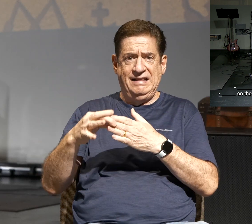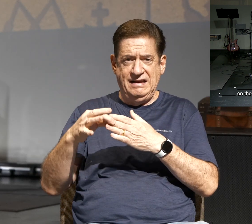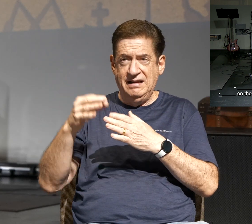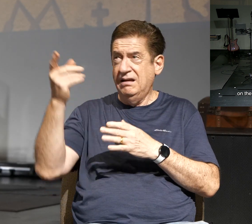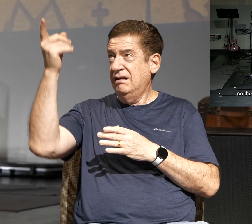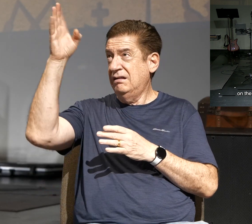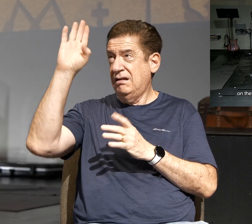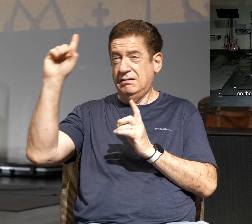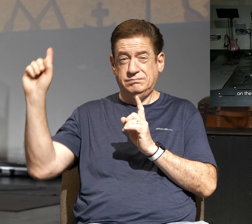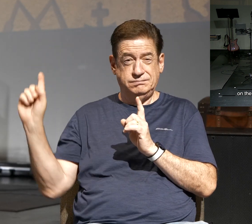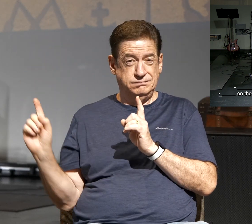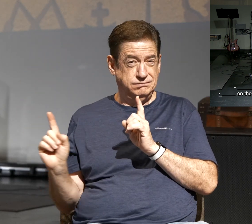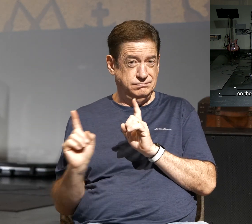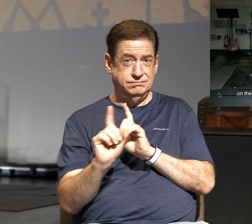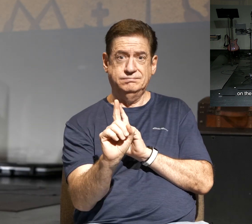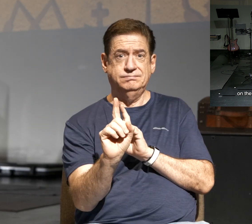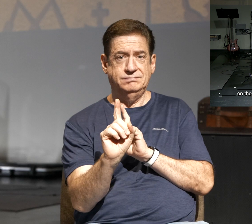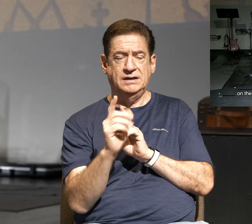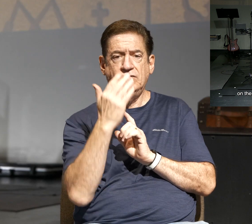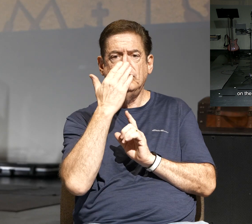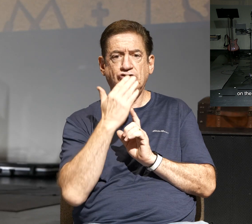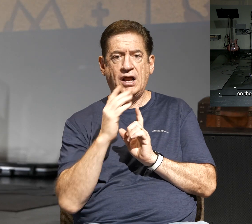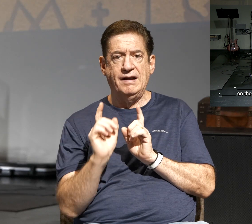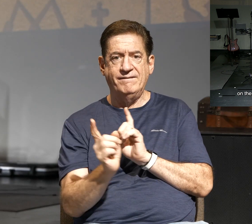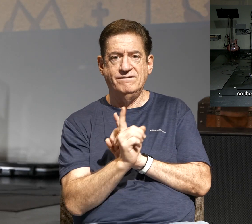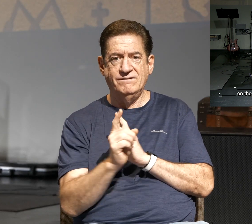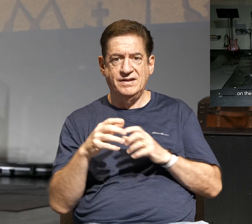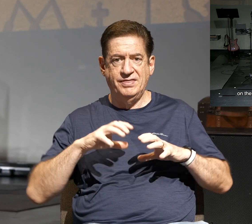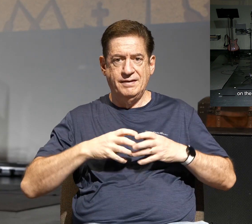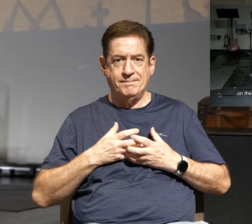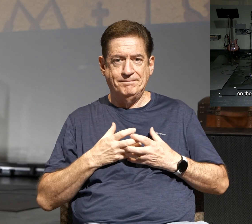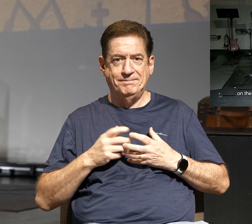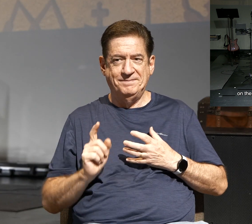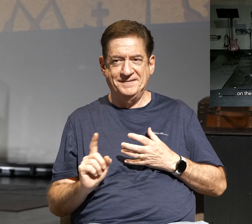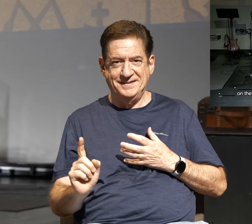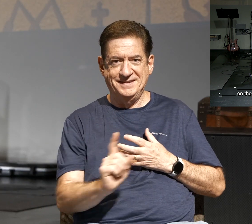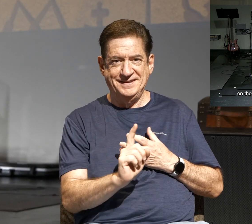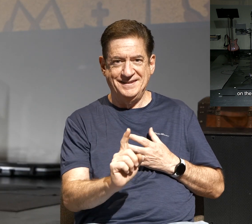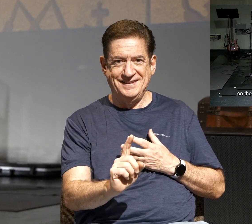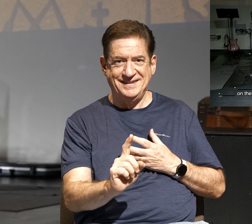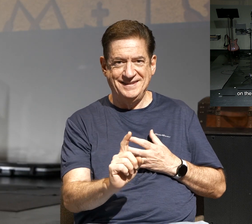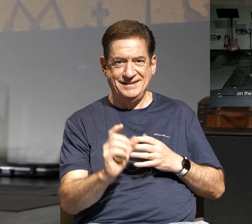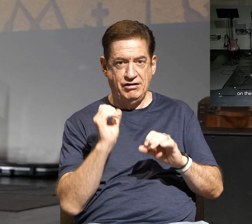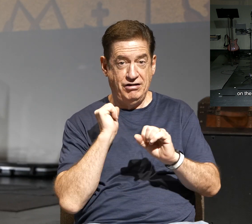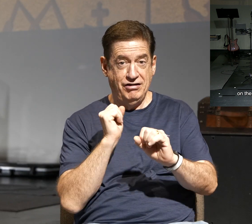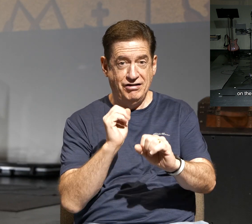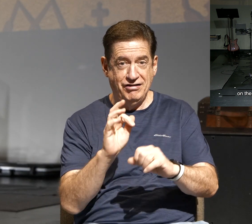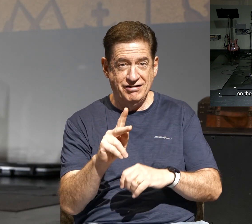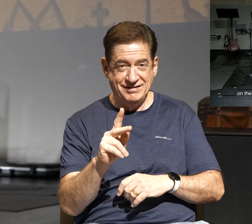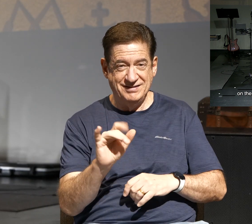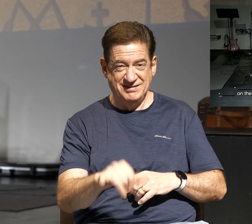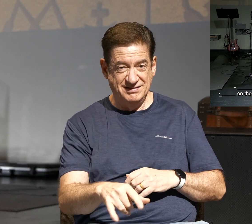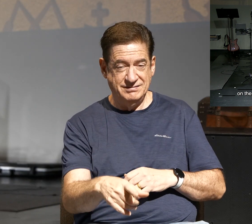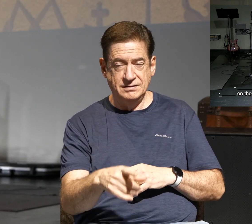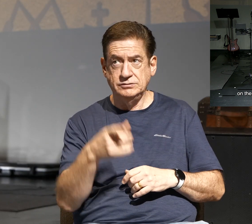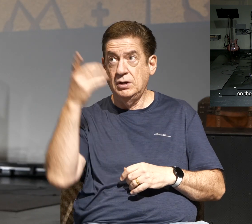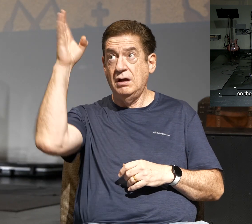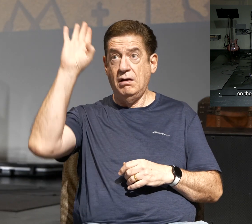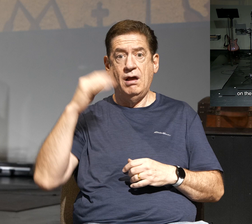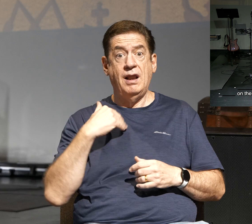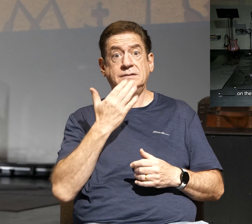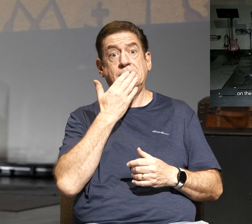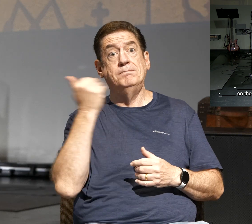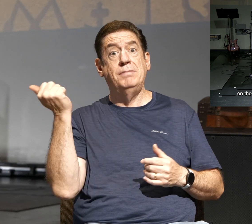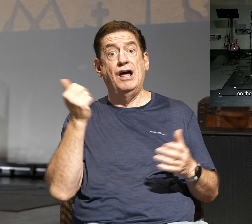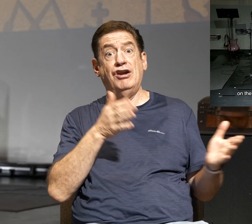in front of them. And God, and you've heard me say this, I'm going to say it again, God has a better plan for